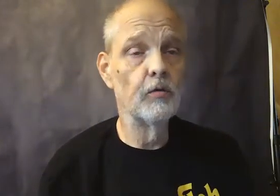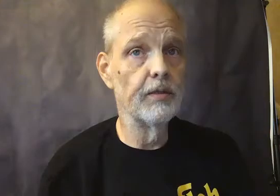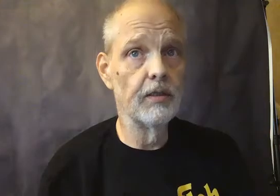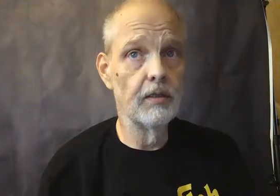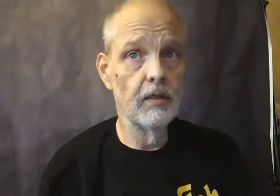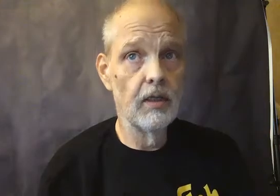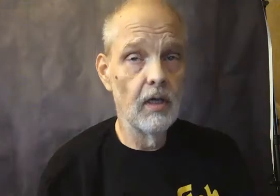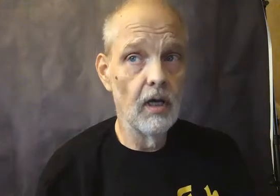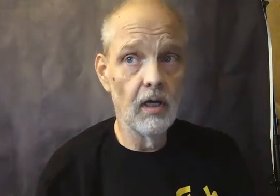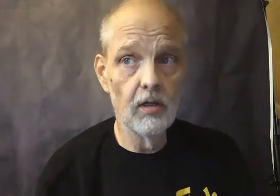would be